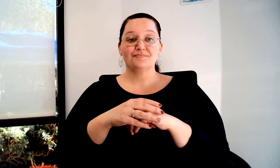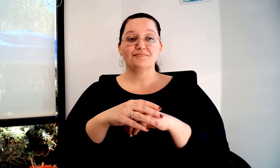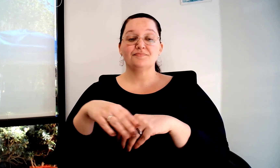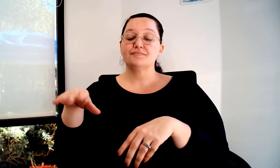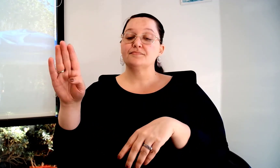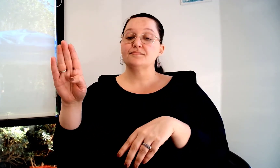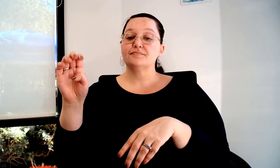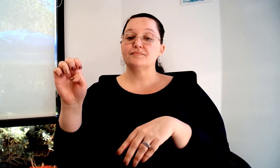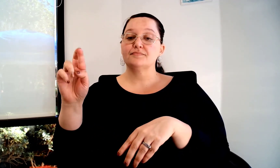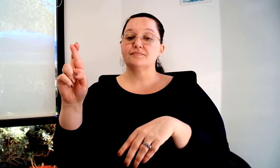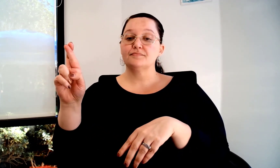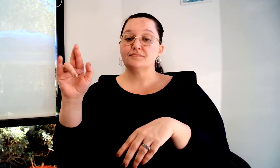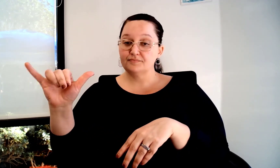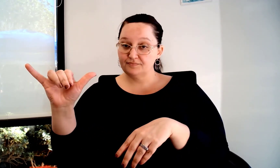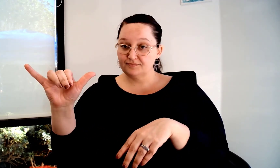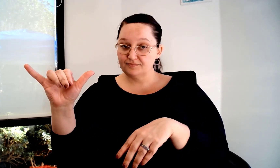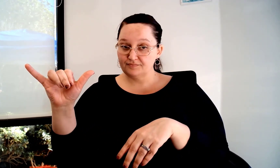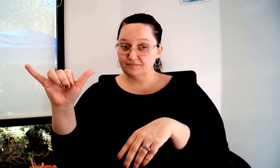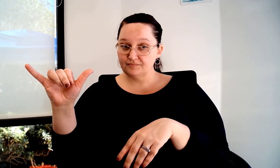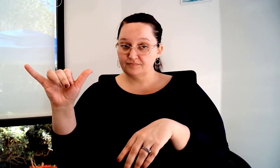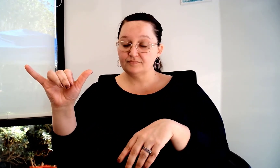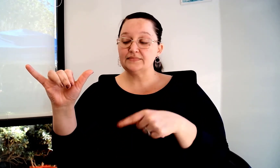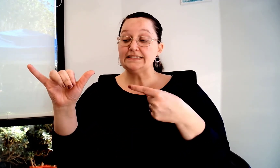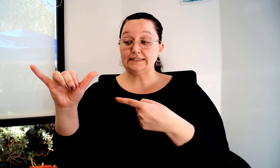Number 13, berry.